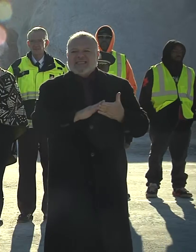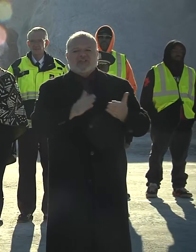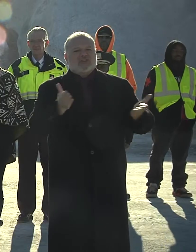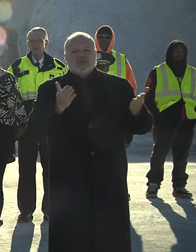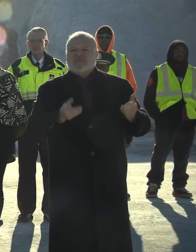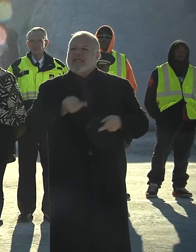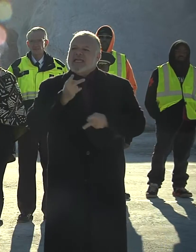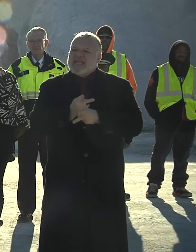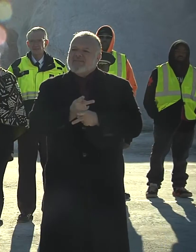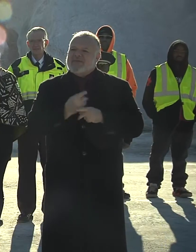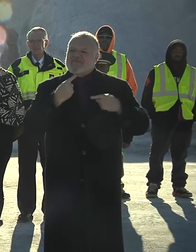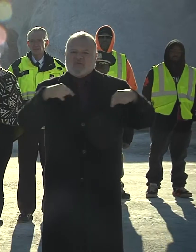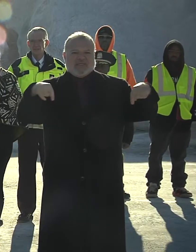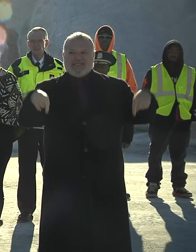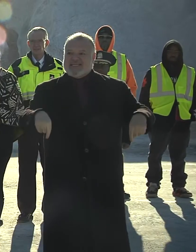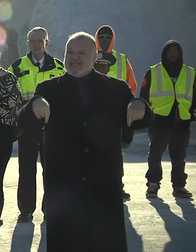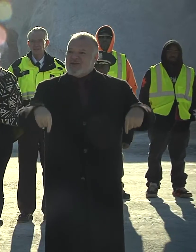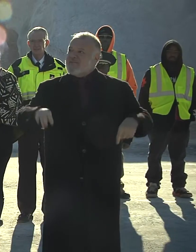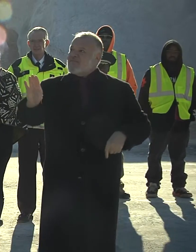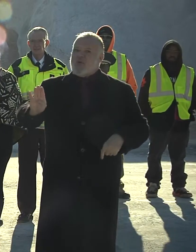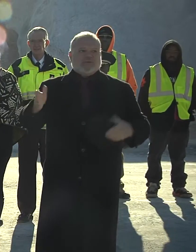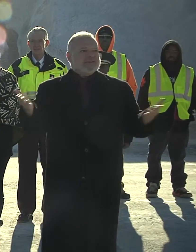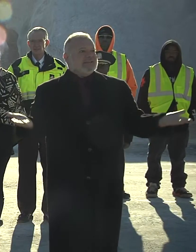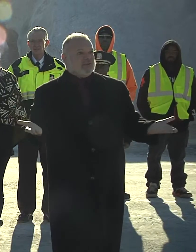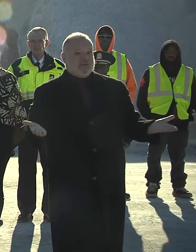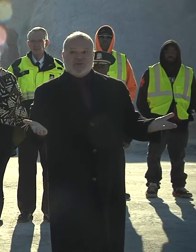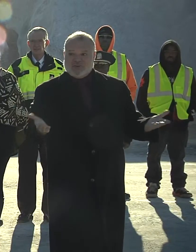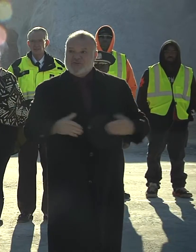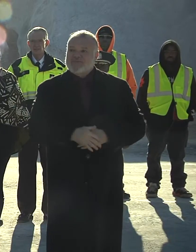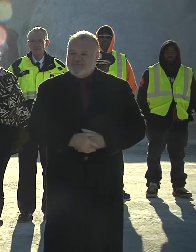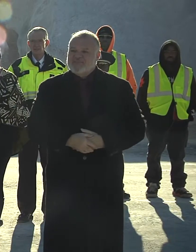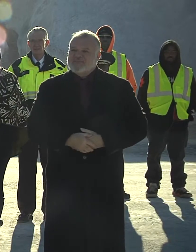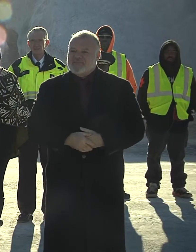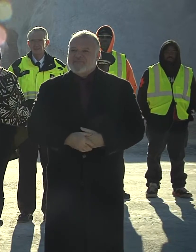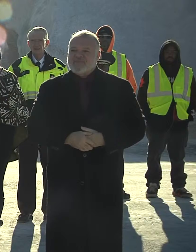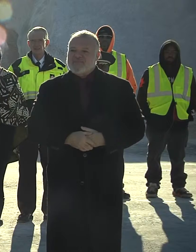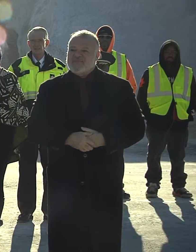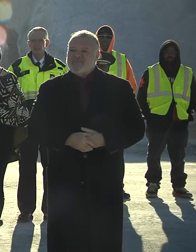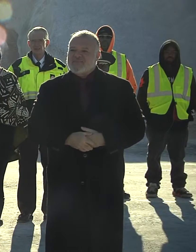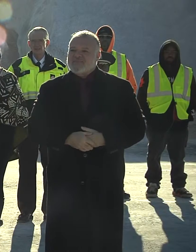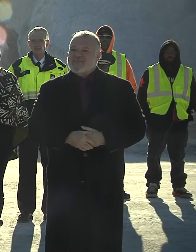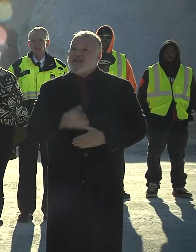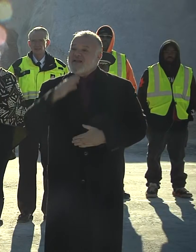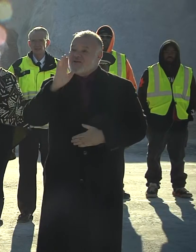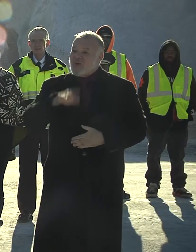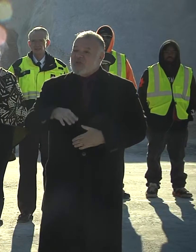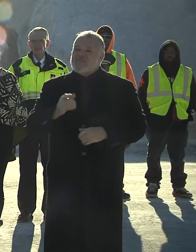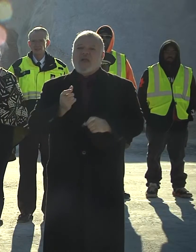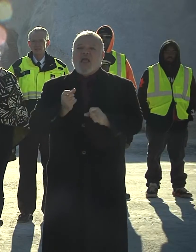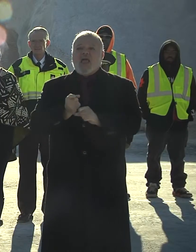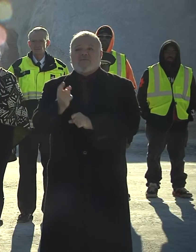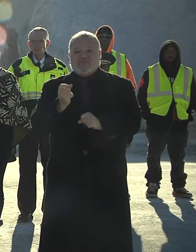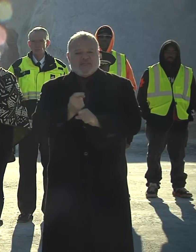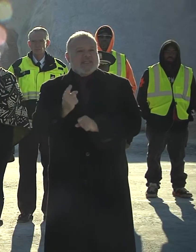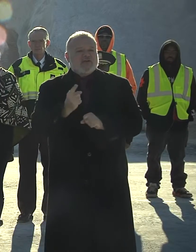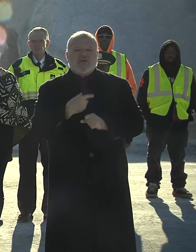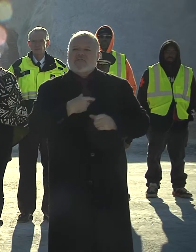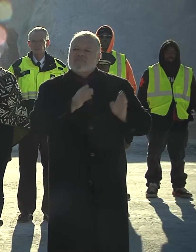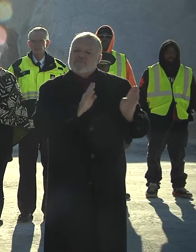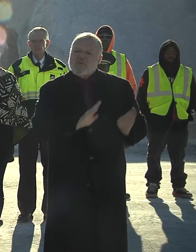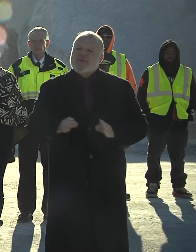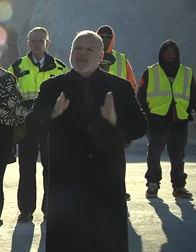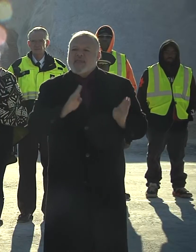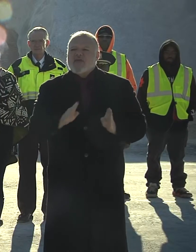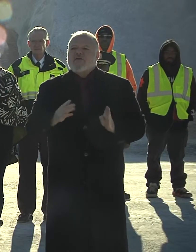Boston. We know that every year the preparations involve a lot of